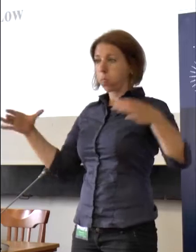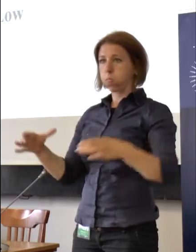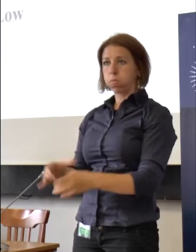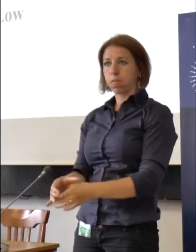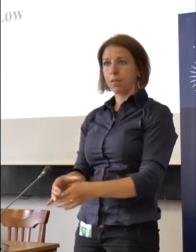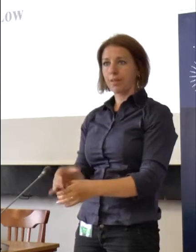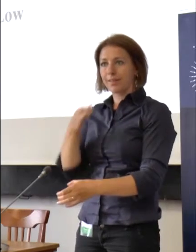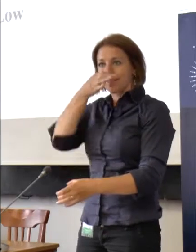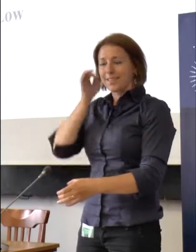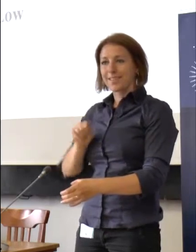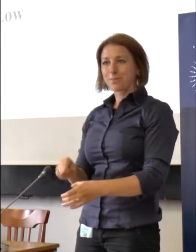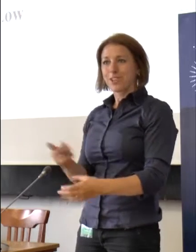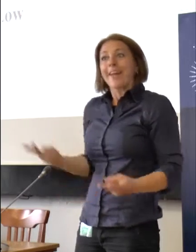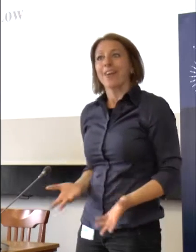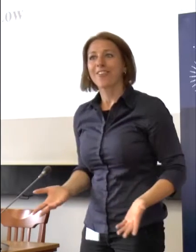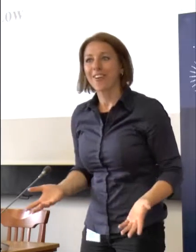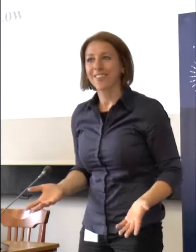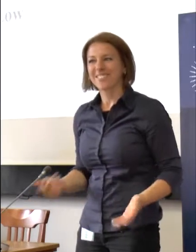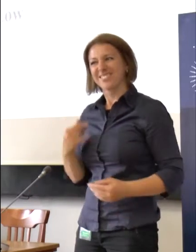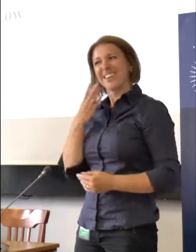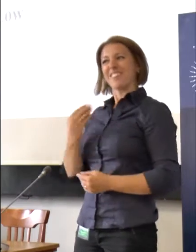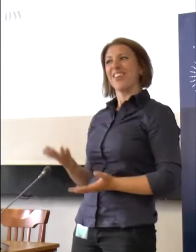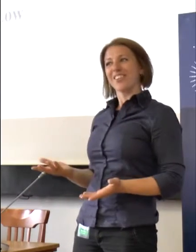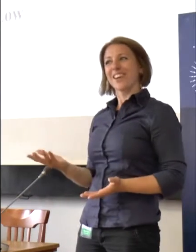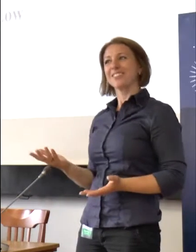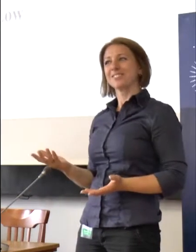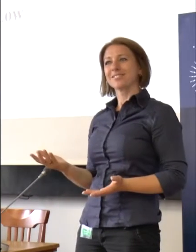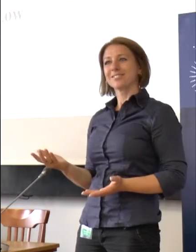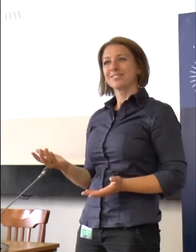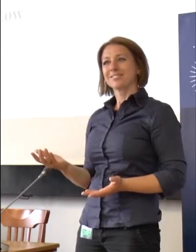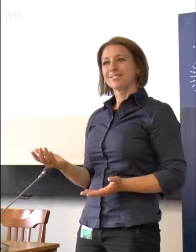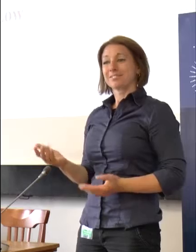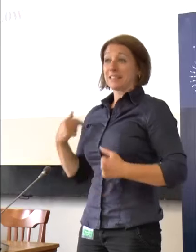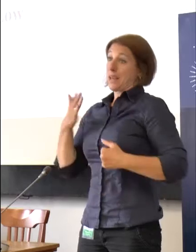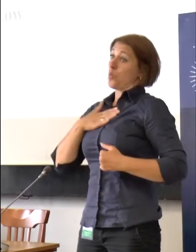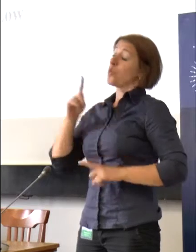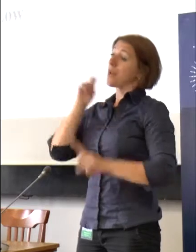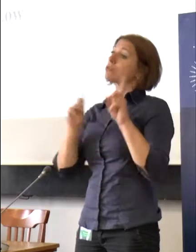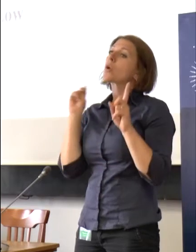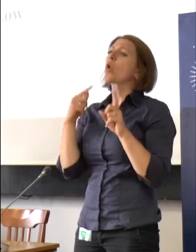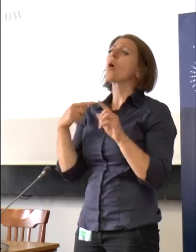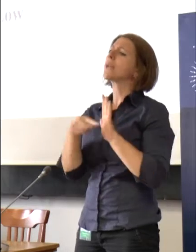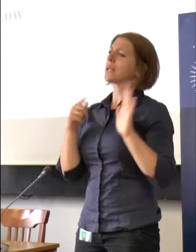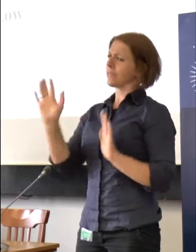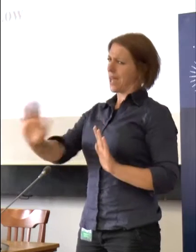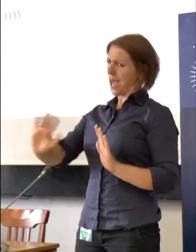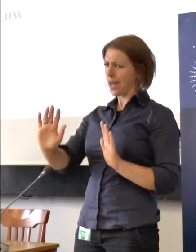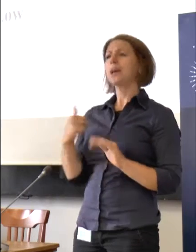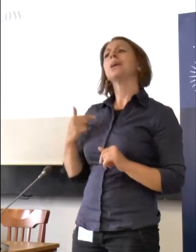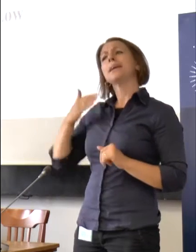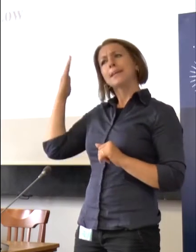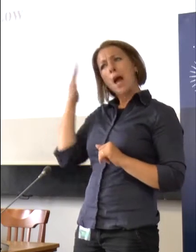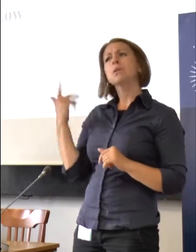So, once more, I think it's wonderful that the whole nation becomes bilingual, but however, there are certain dangers.